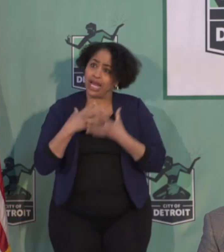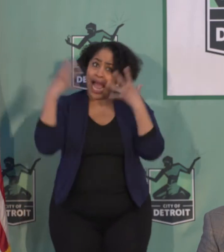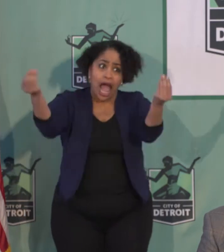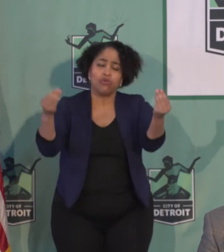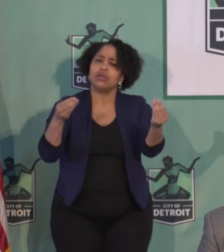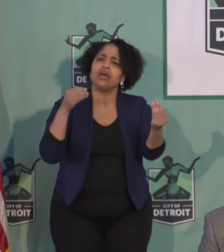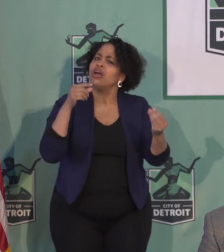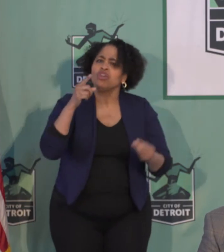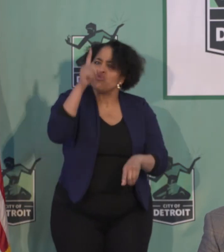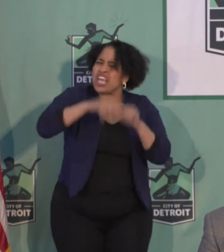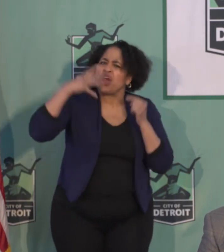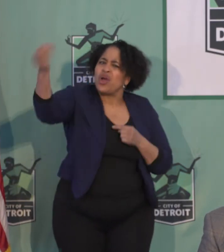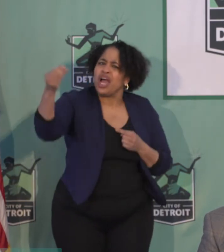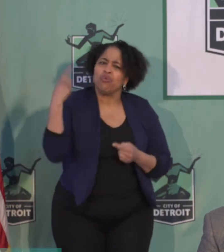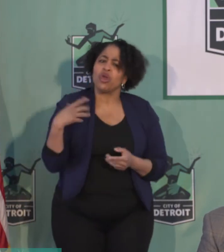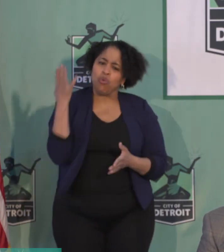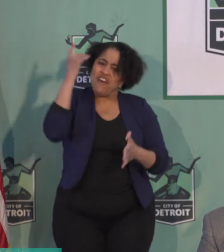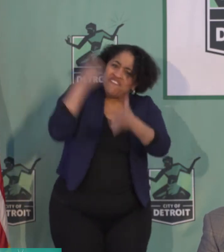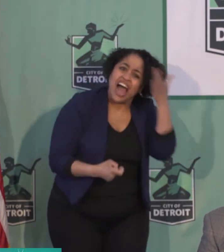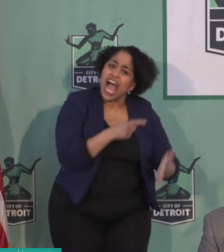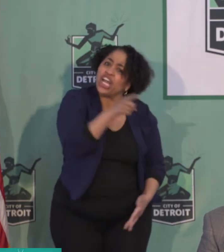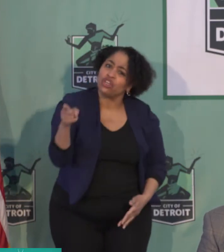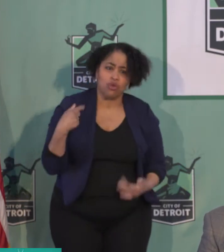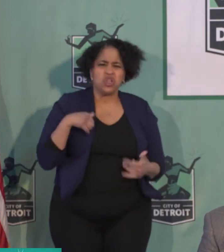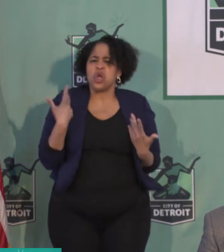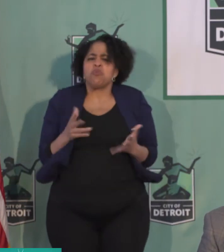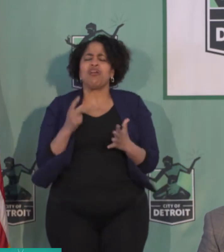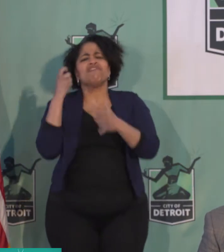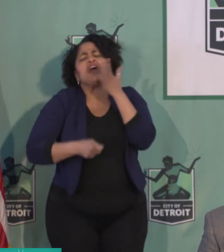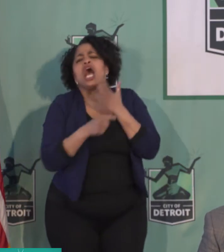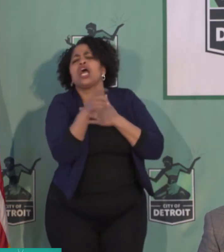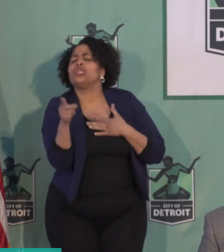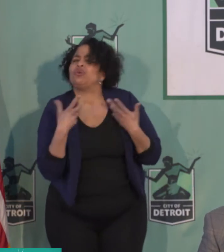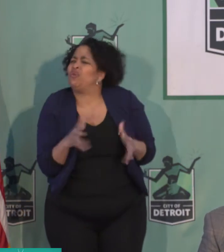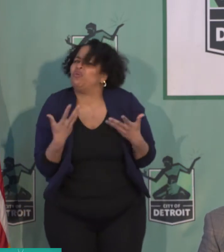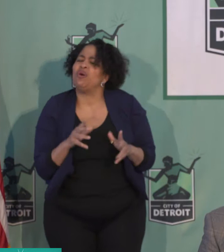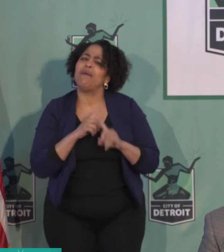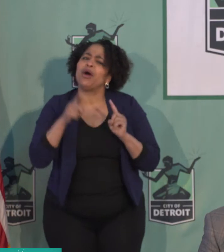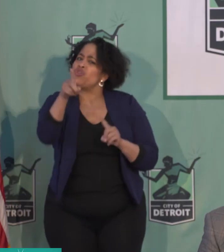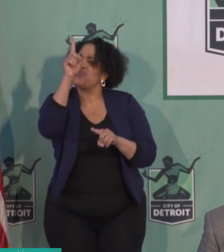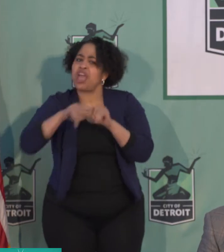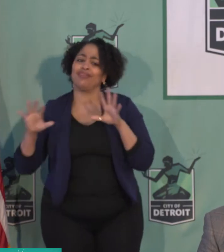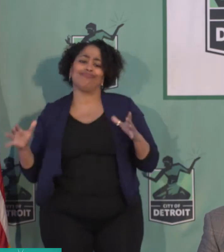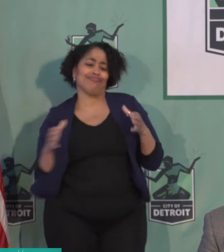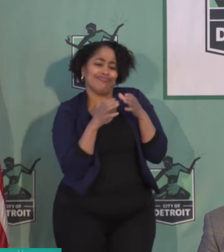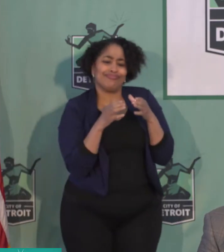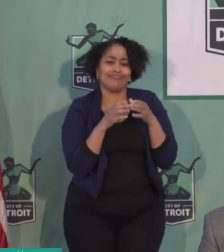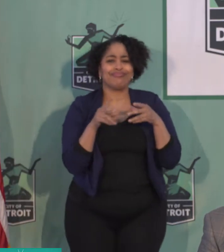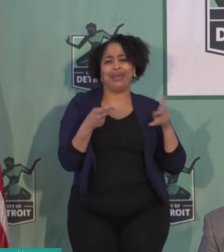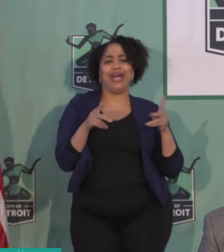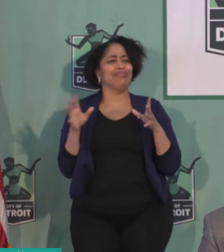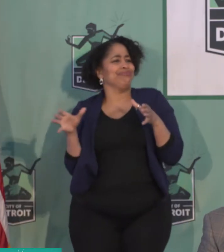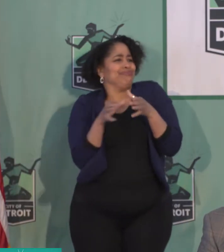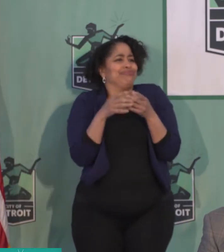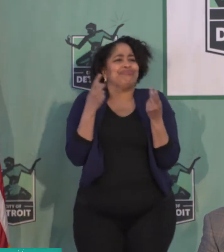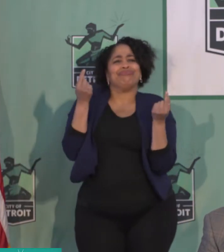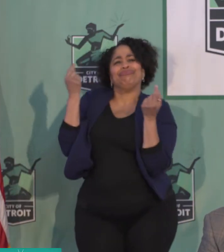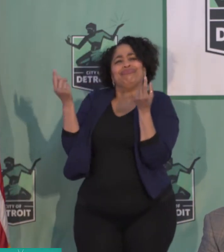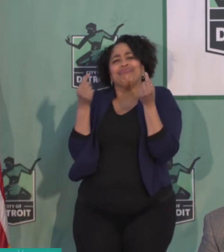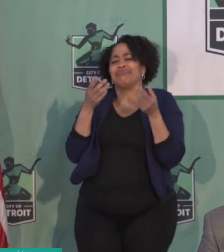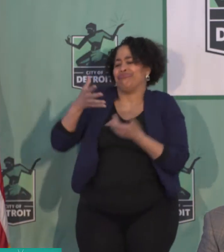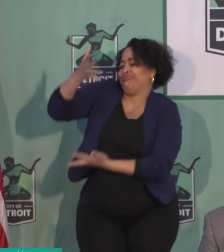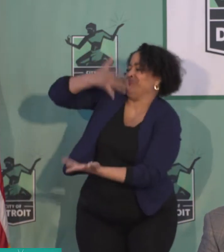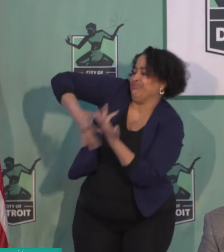fine. We don't want to be fining anybody. But we can't be having these gatherings. We can't be having folks on the